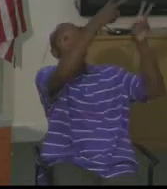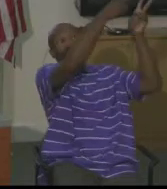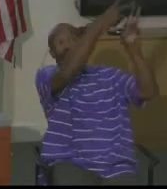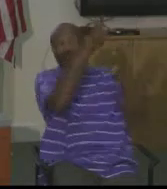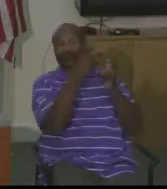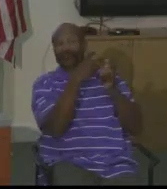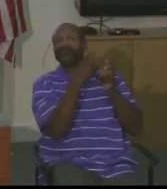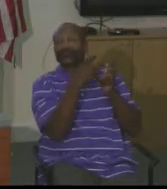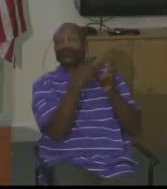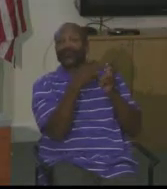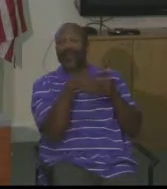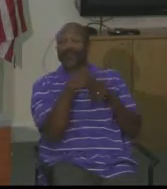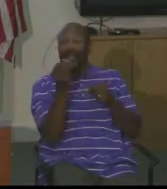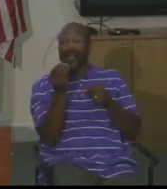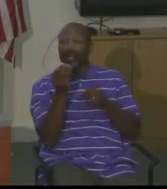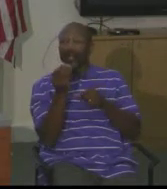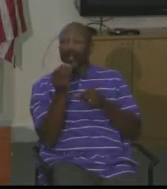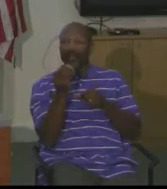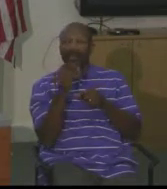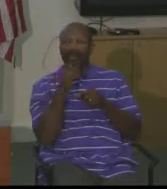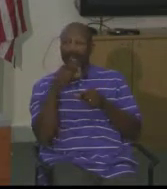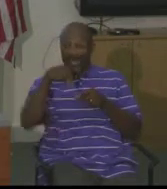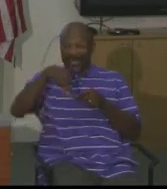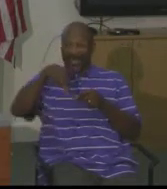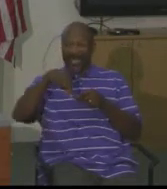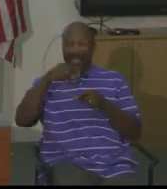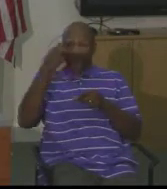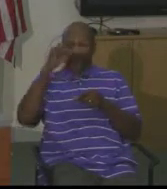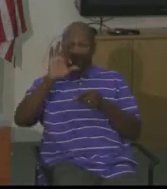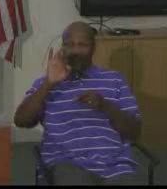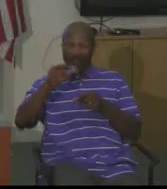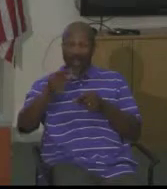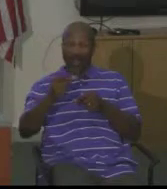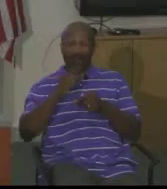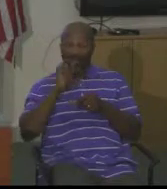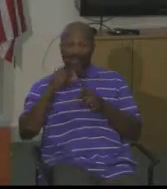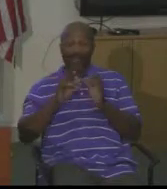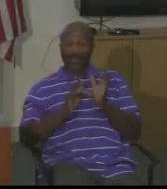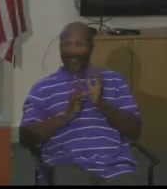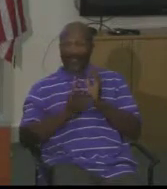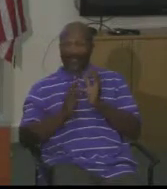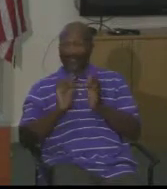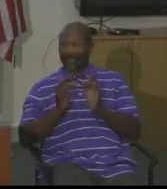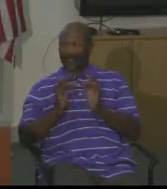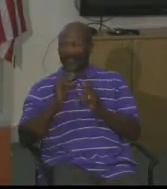Wi-Fi. So far, we've not needed internet here, so I have not